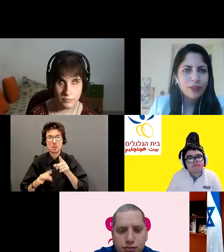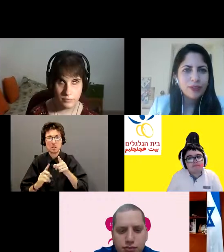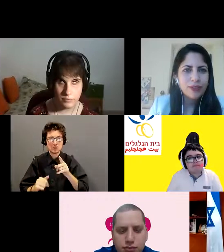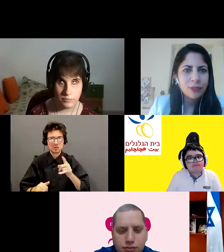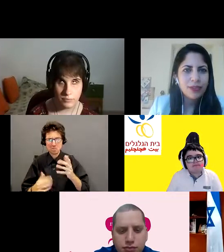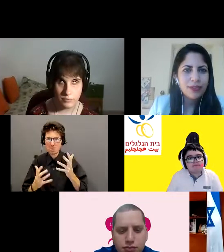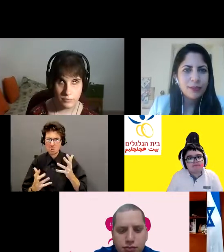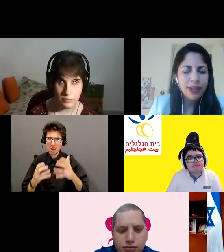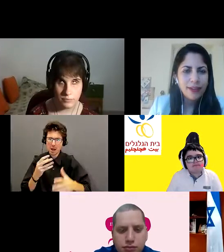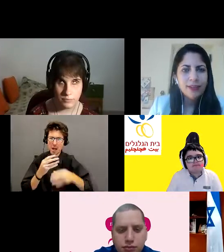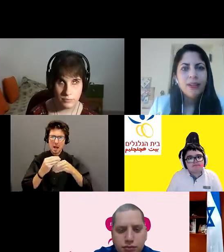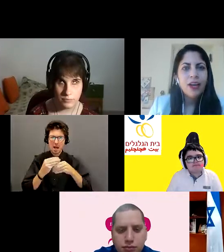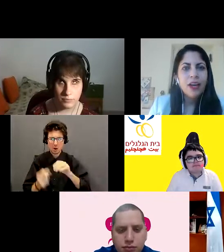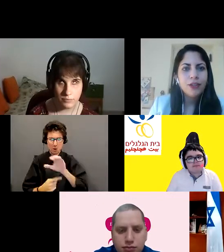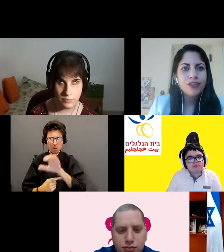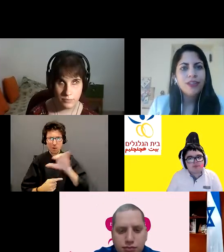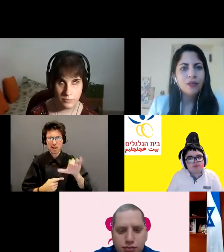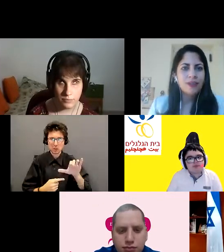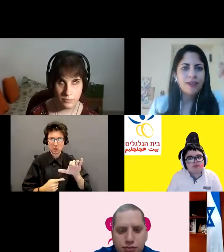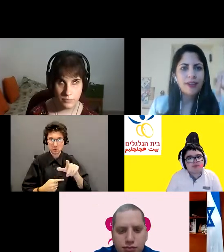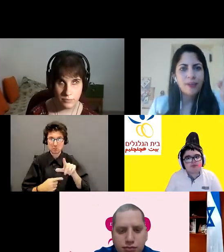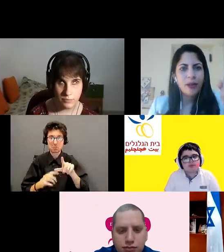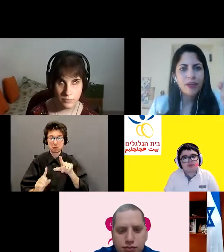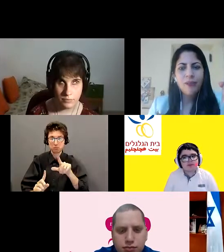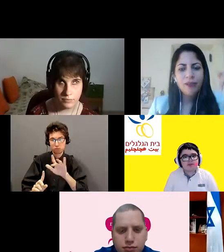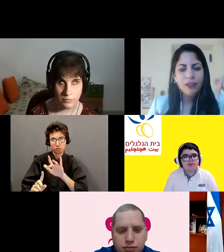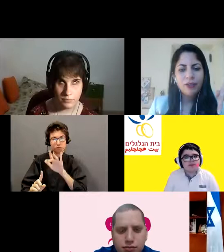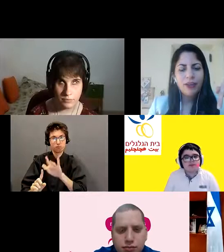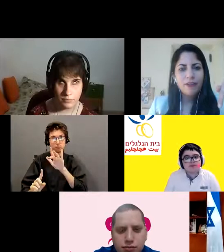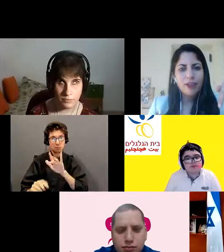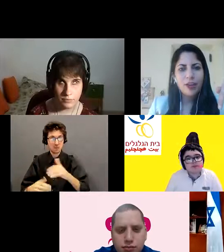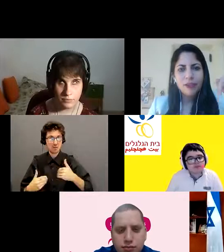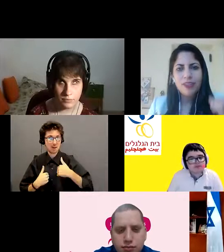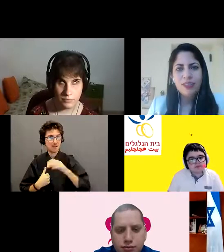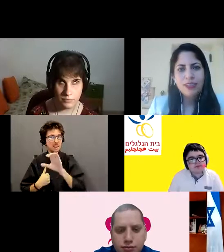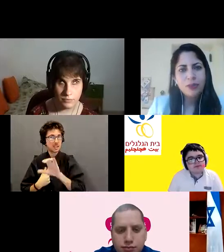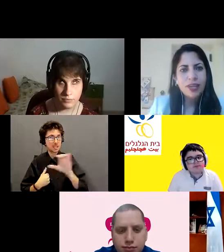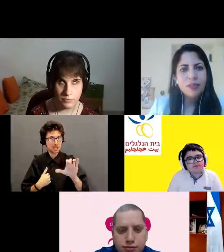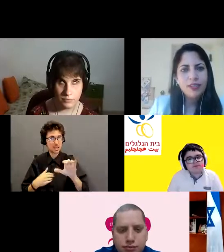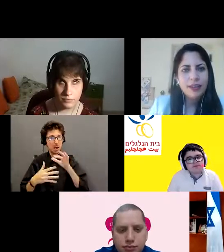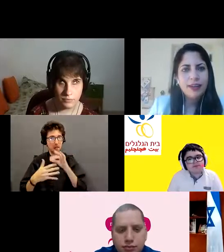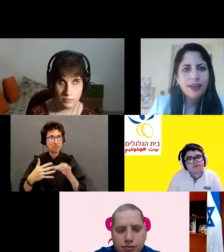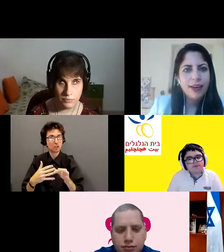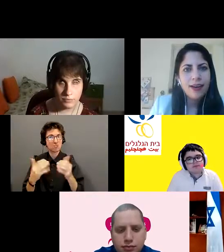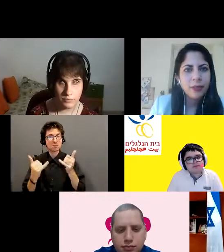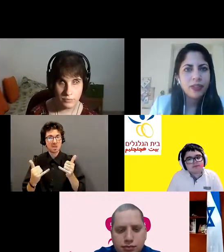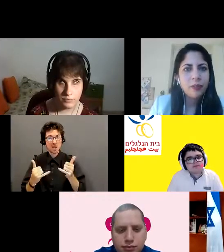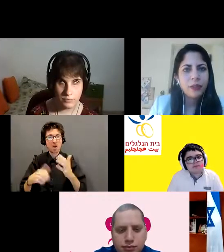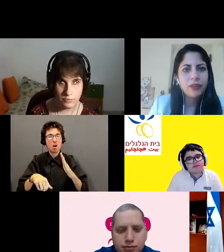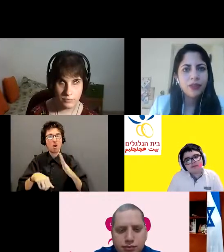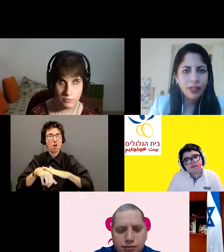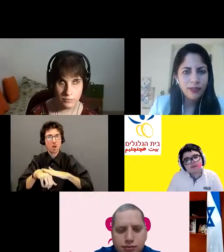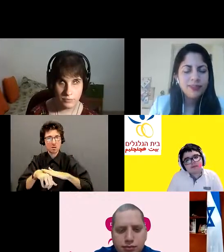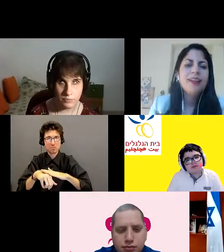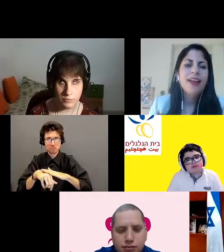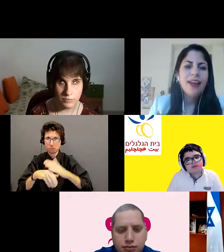closed captions during the panel, you just need to press at the bottom. You have an option that says closed captions and then they will appear